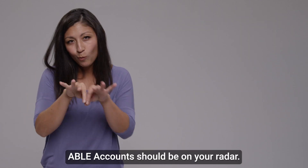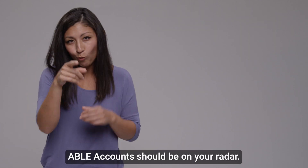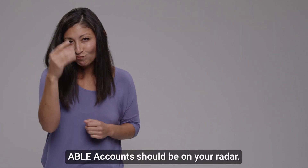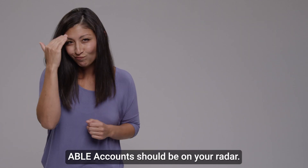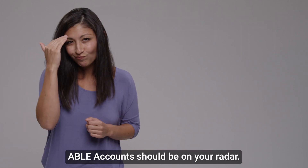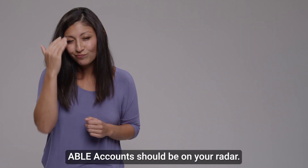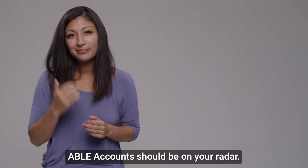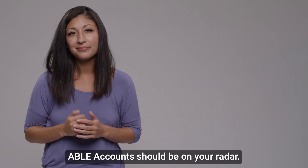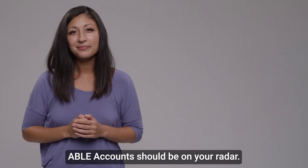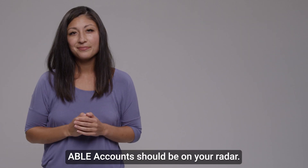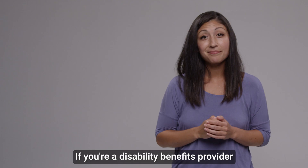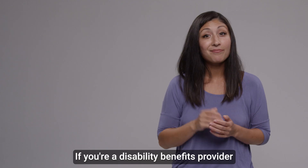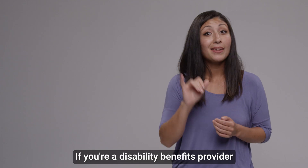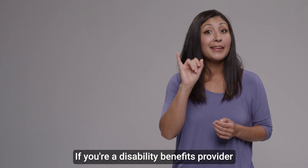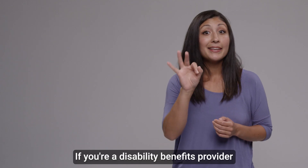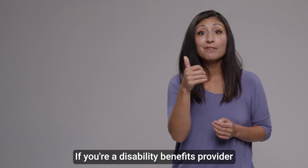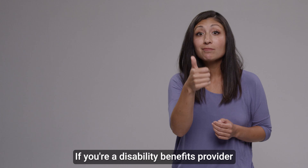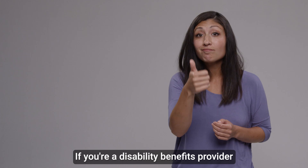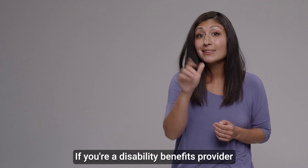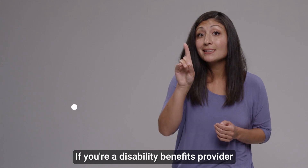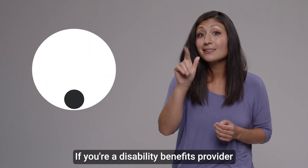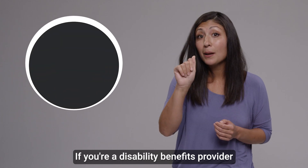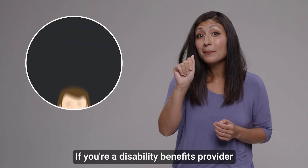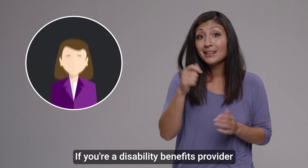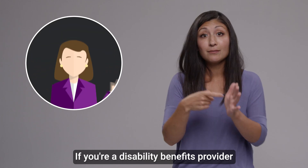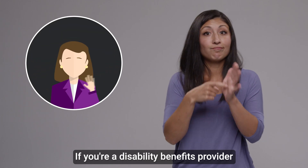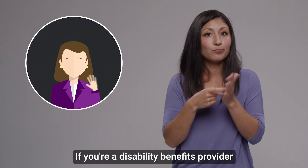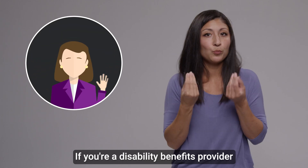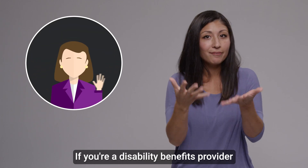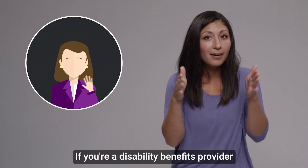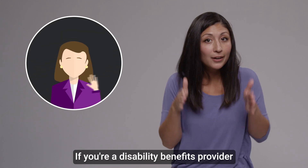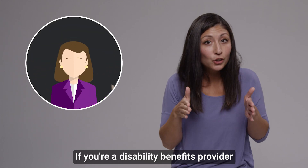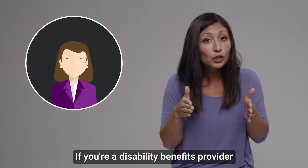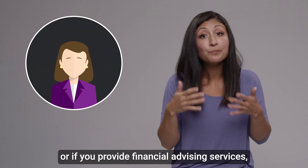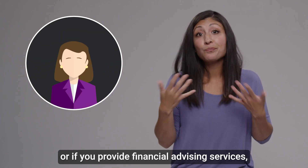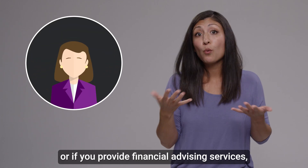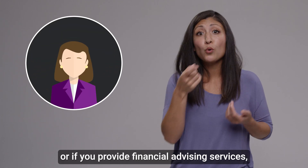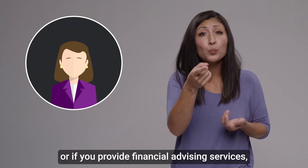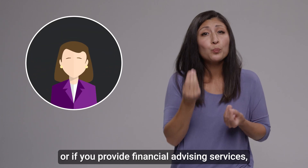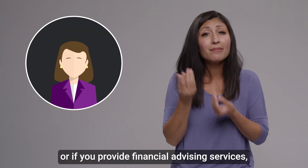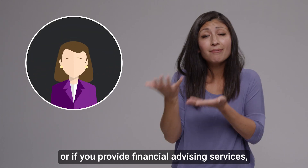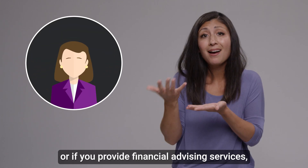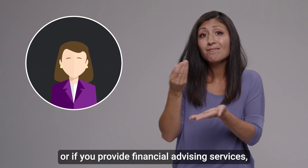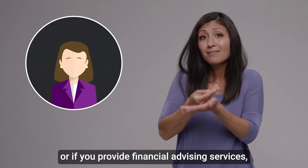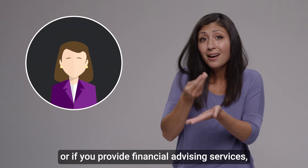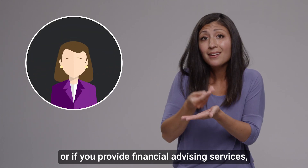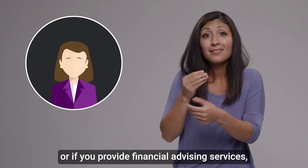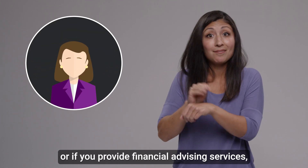radar. If you're a disability benefits provider, or if you provide financial advising